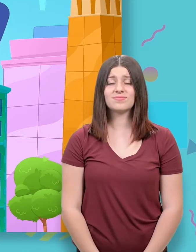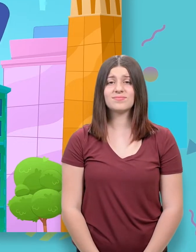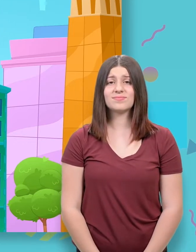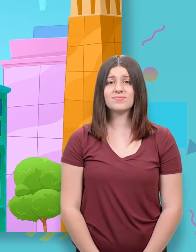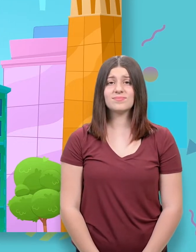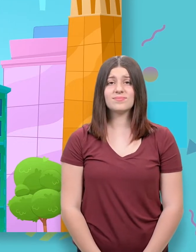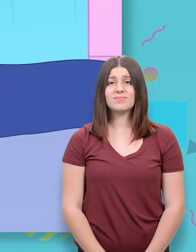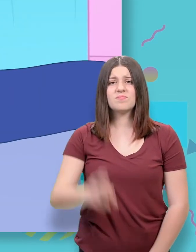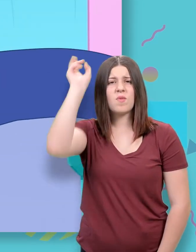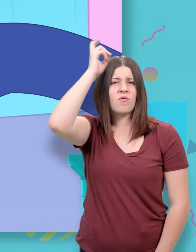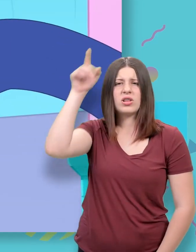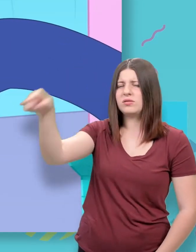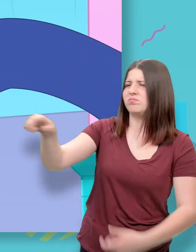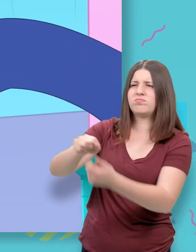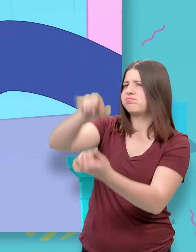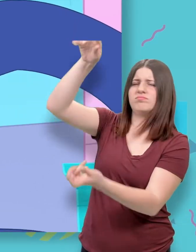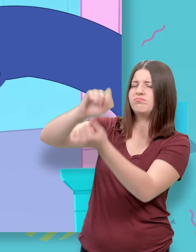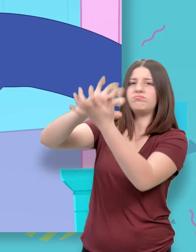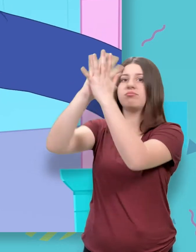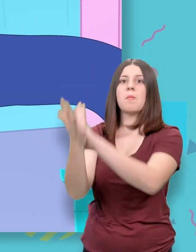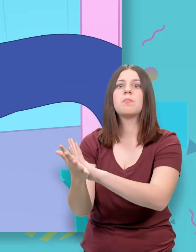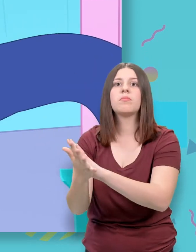Morphle, morph into a giant robot!